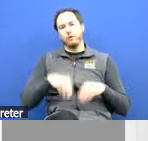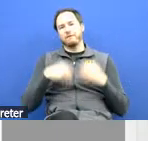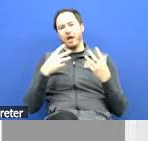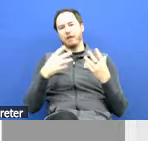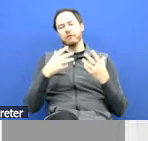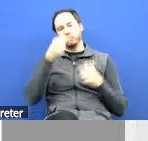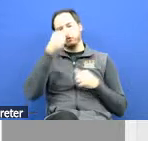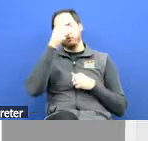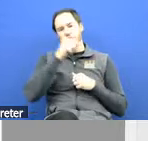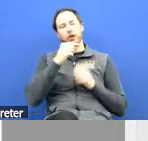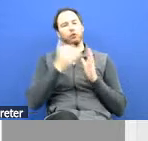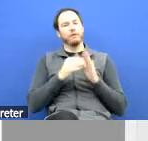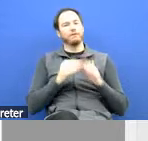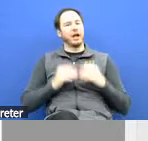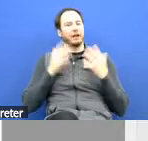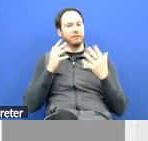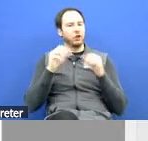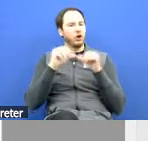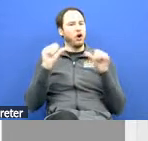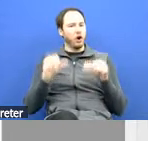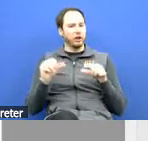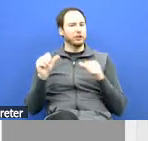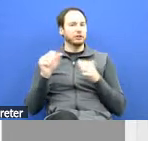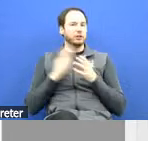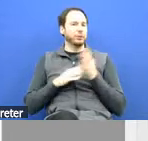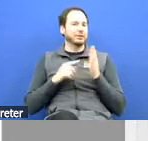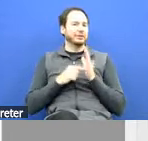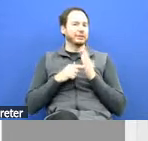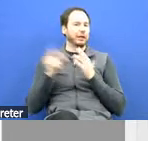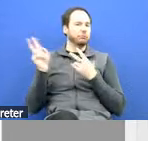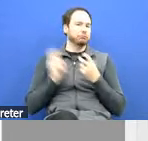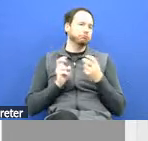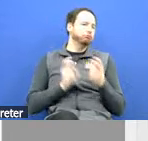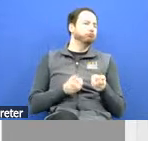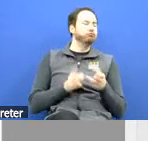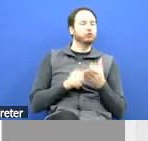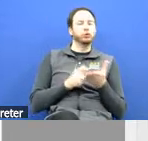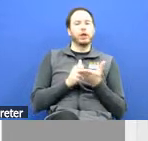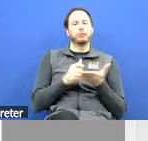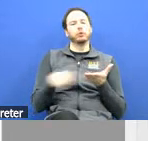Greek Revival architecture, and the whole idea with that is,